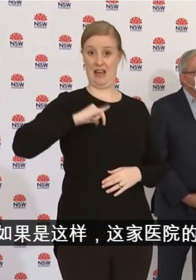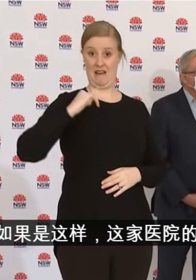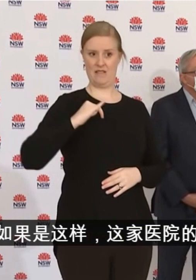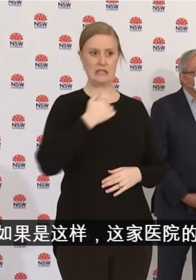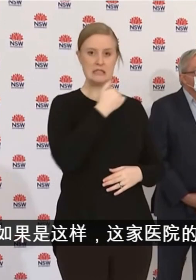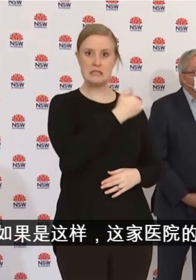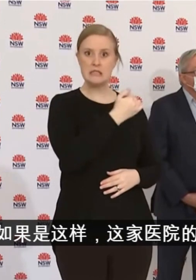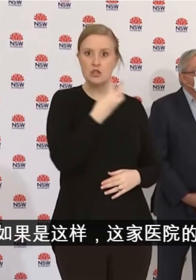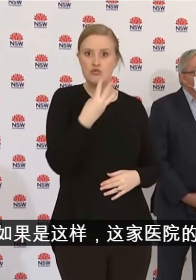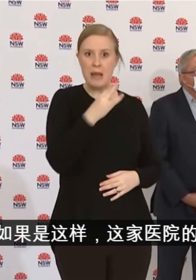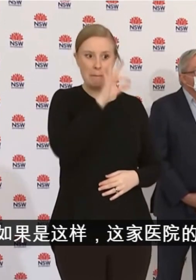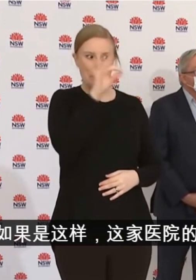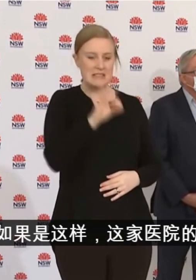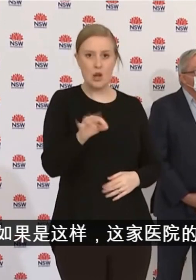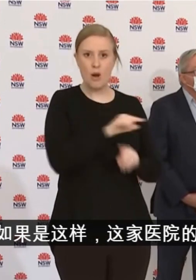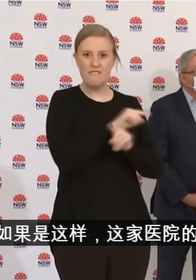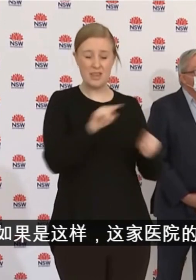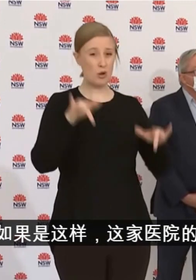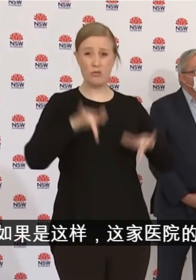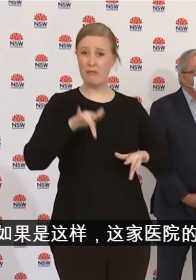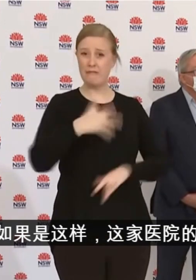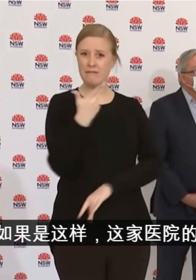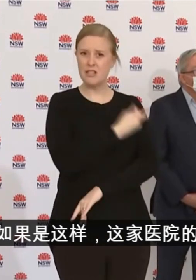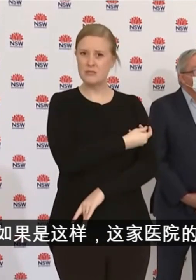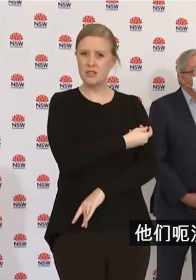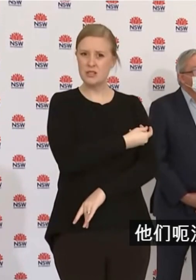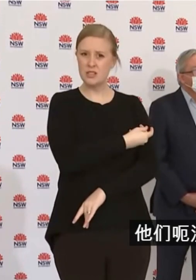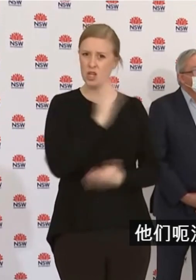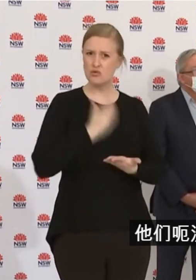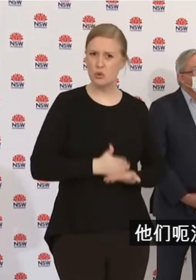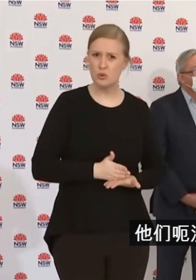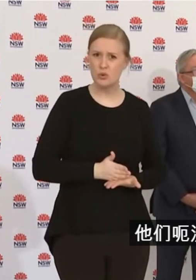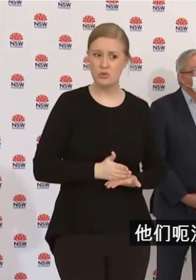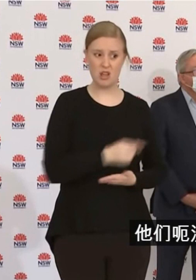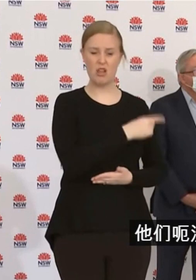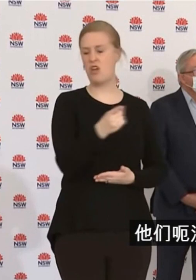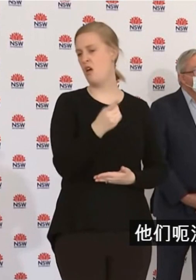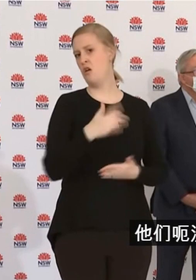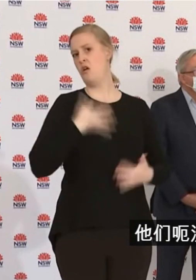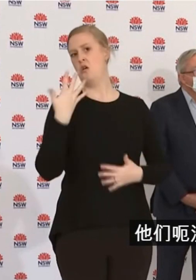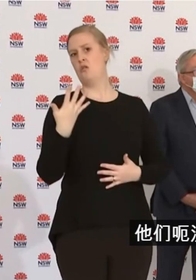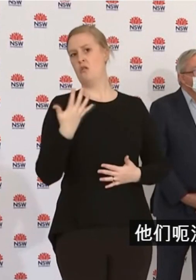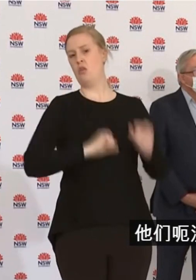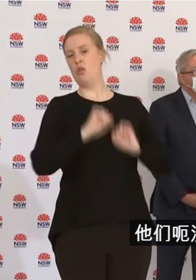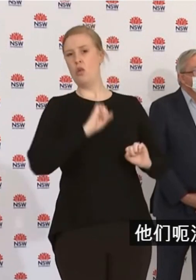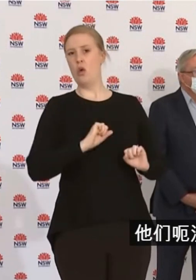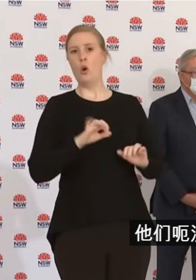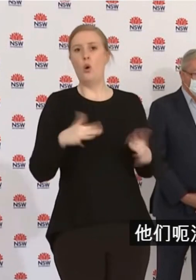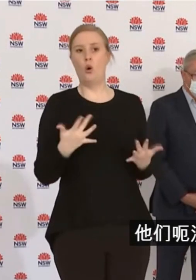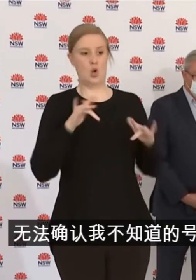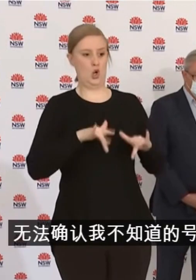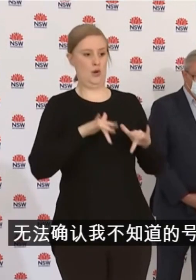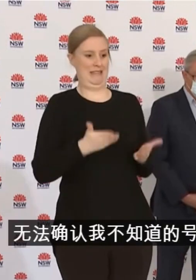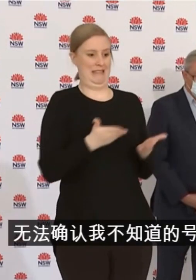if so, is this hospital staff not wanting to get the vaccine, or is this them not having the opportunity yet?